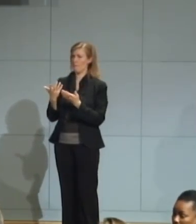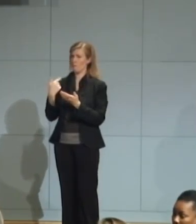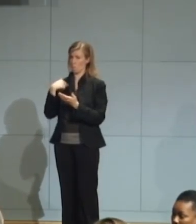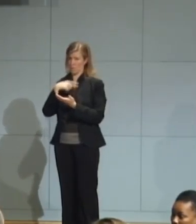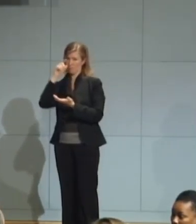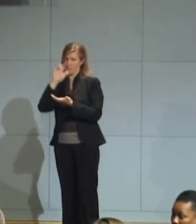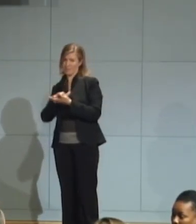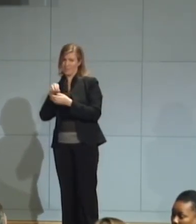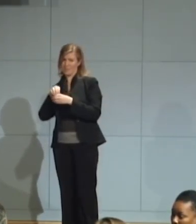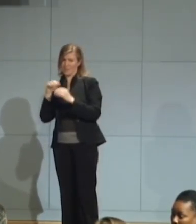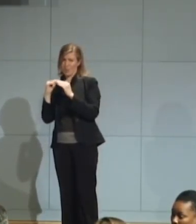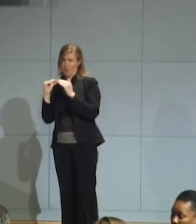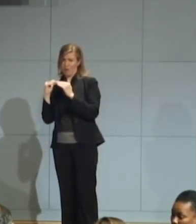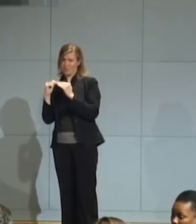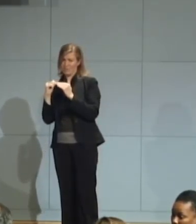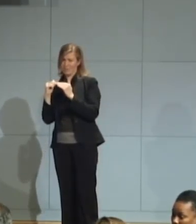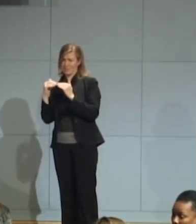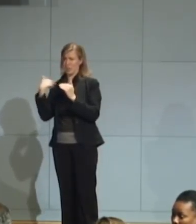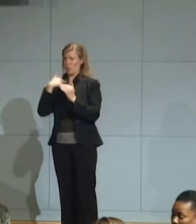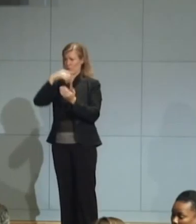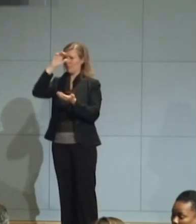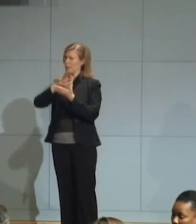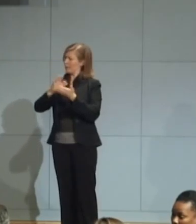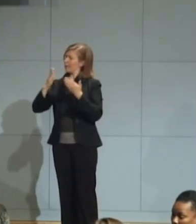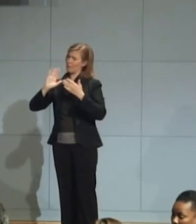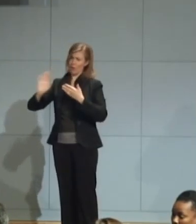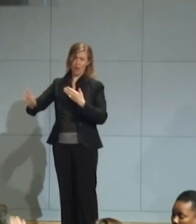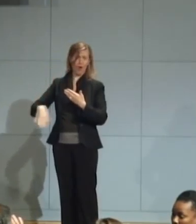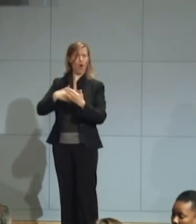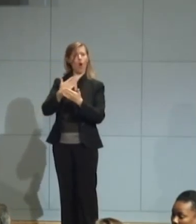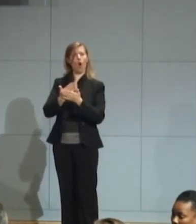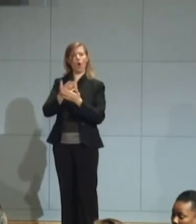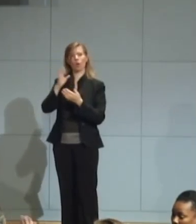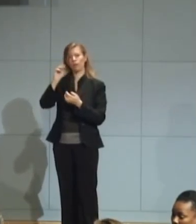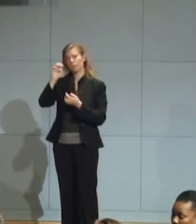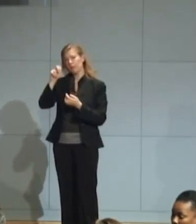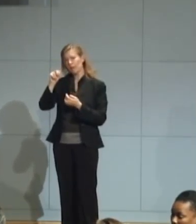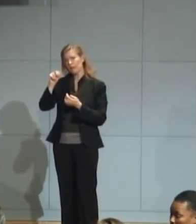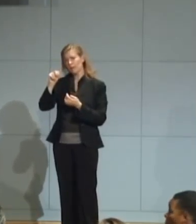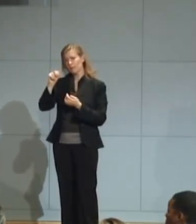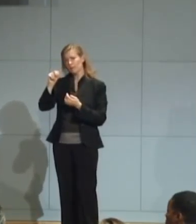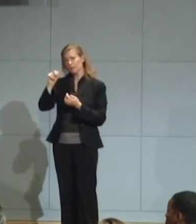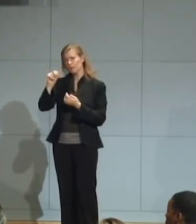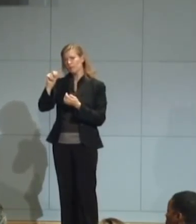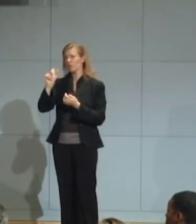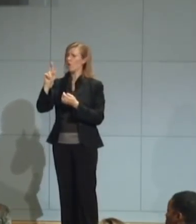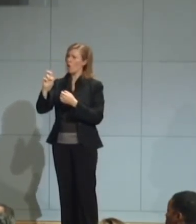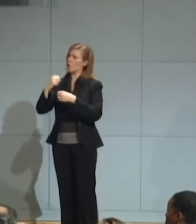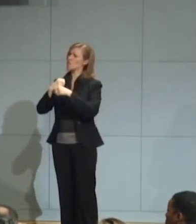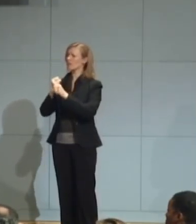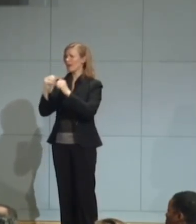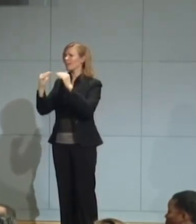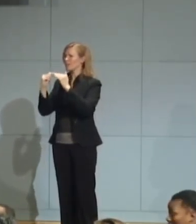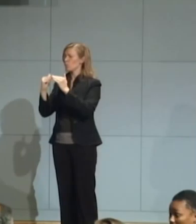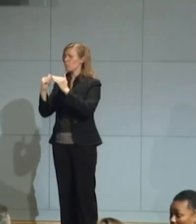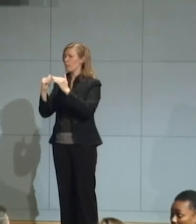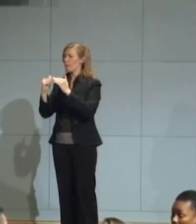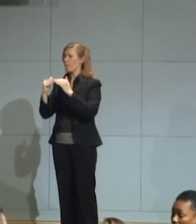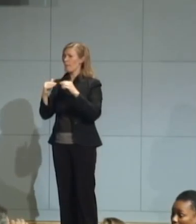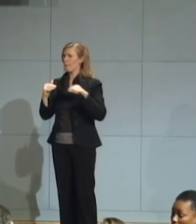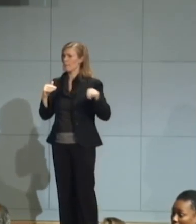saying that despite all of that strength that those communities obviously possess, or else they wouldn't have survived those